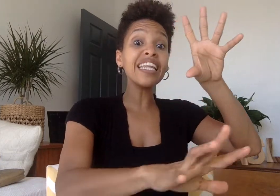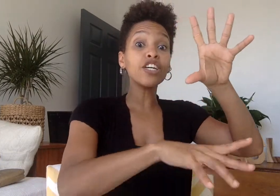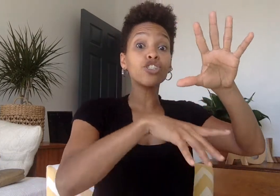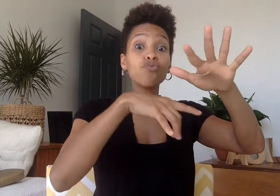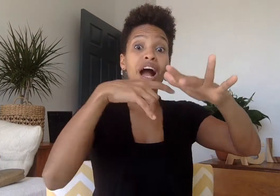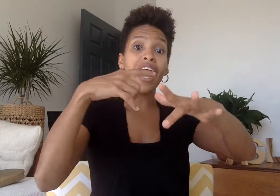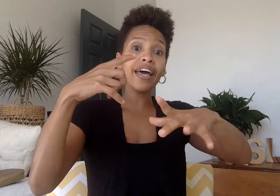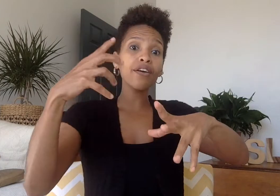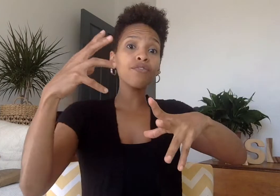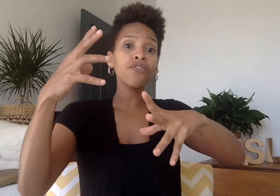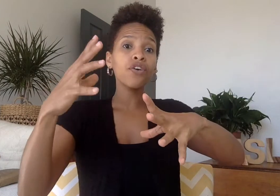scenic drive,